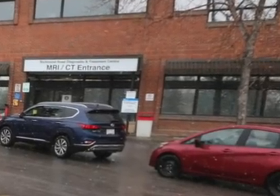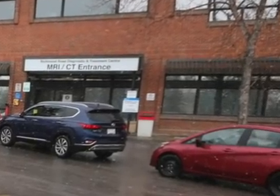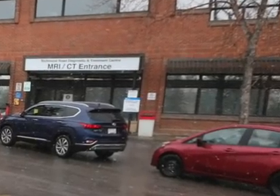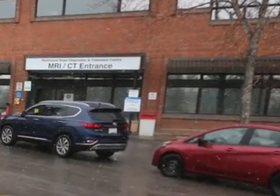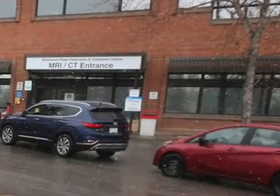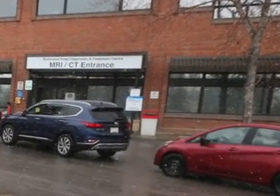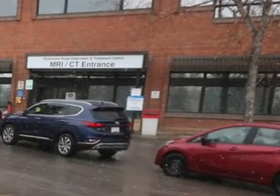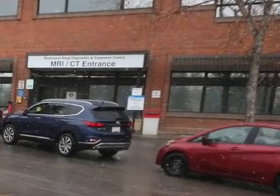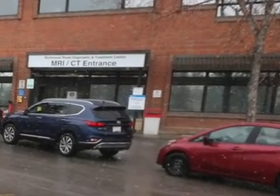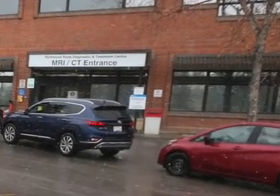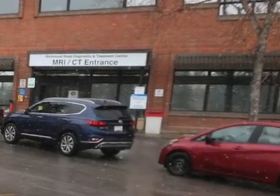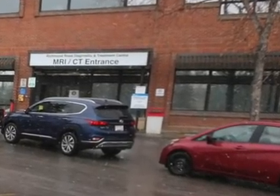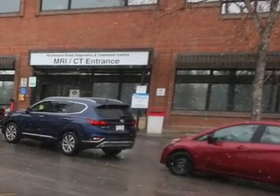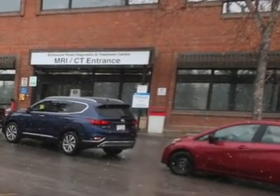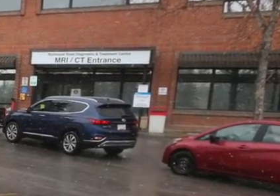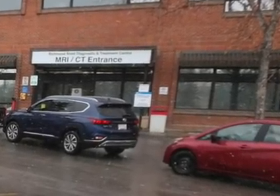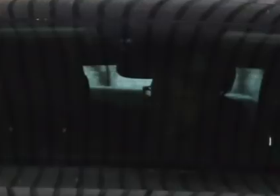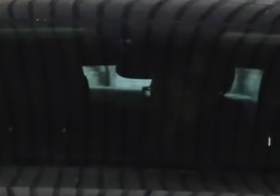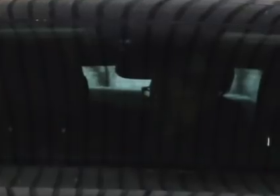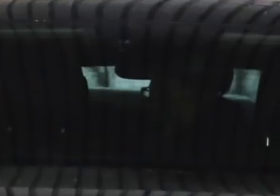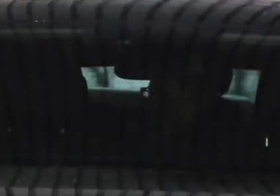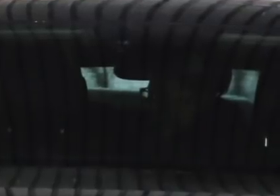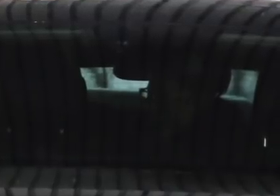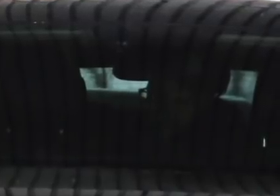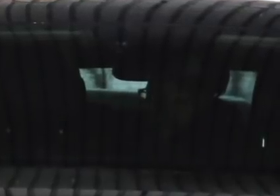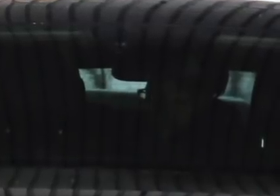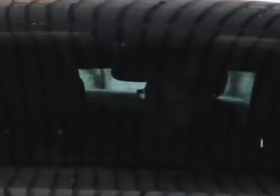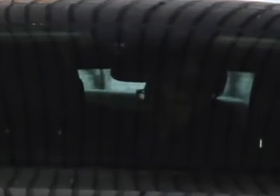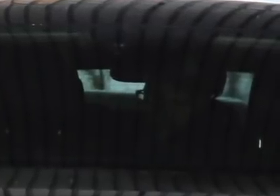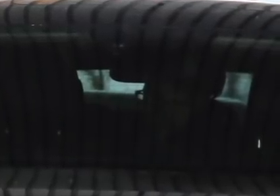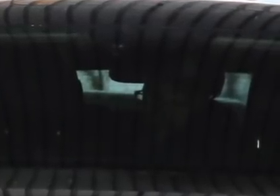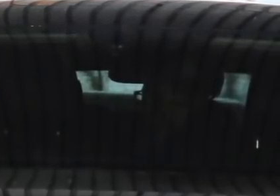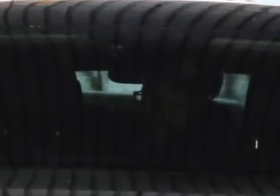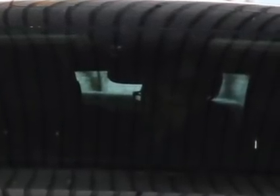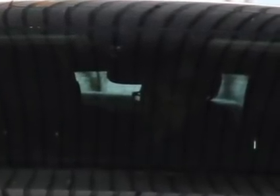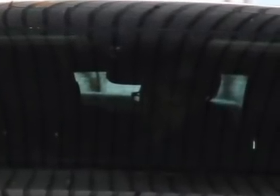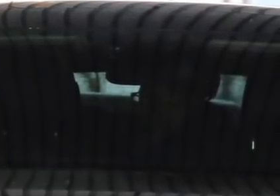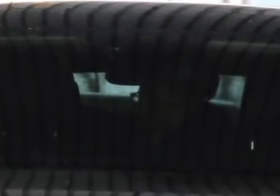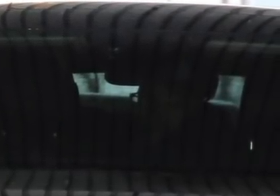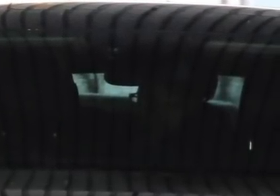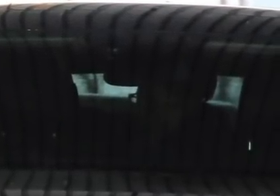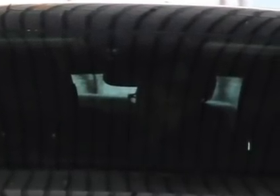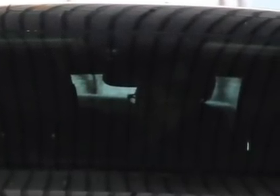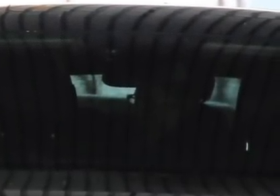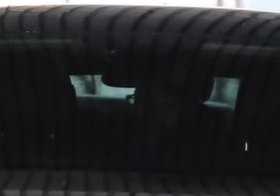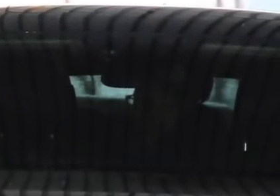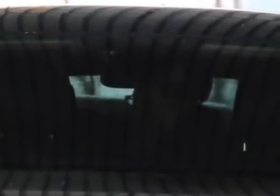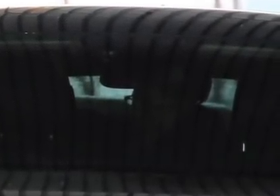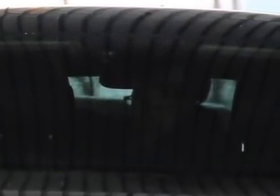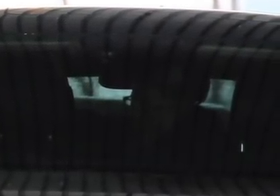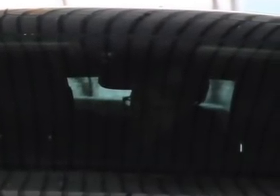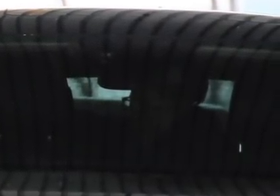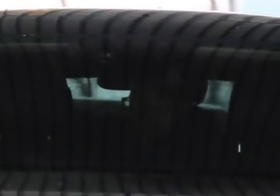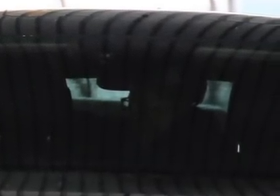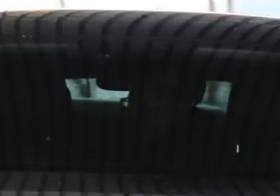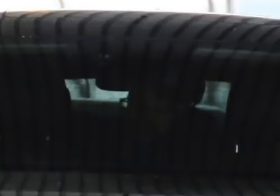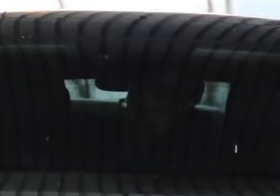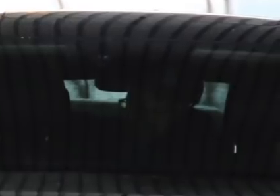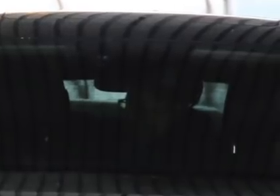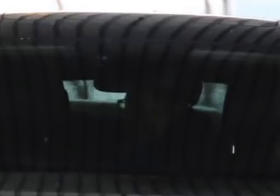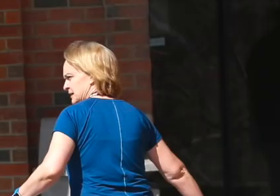Our labs completed 2,465 tests in the last 24 hours, bringing our total to